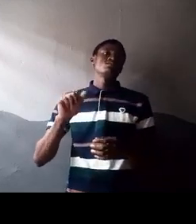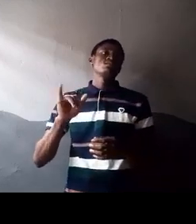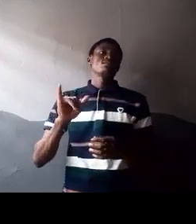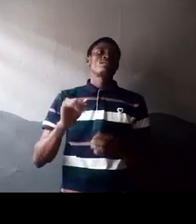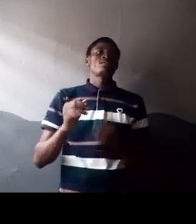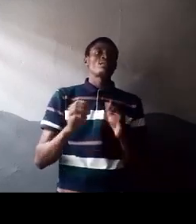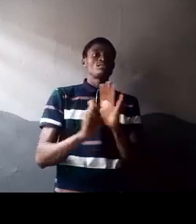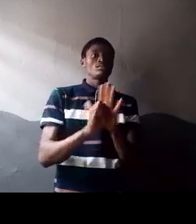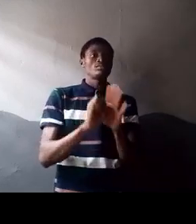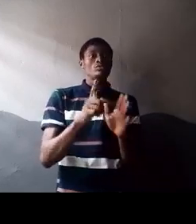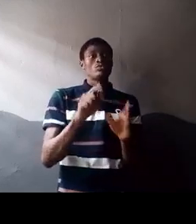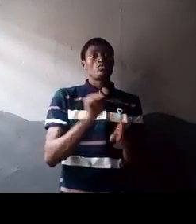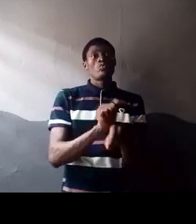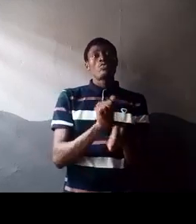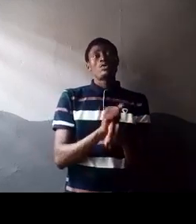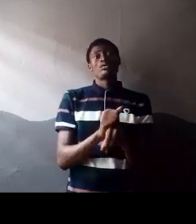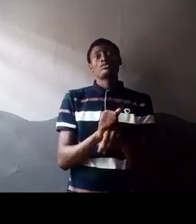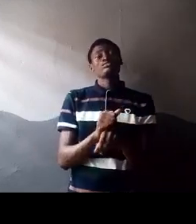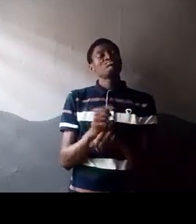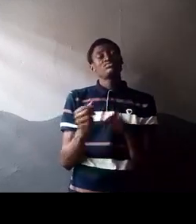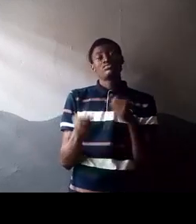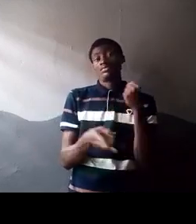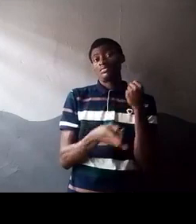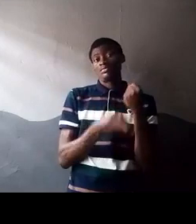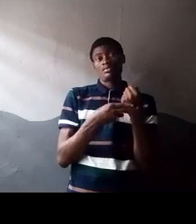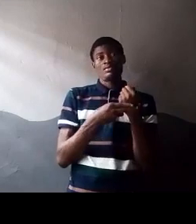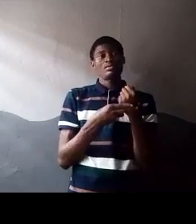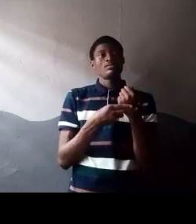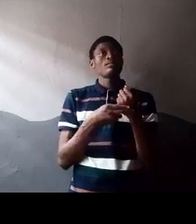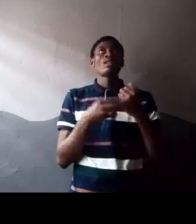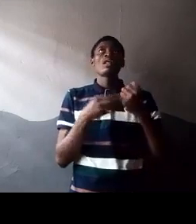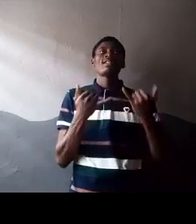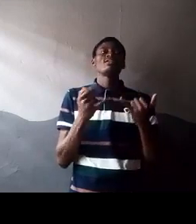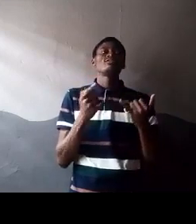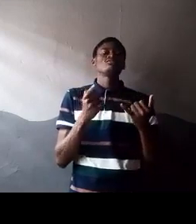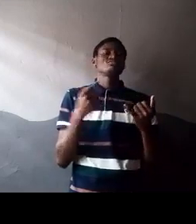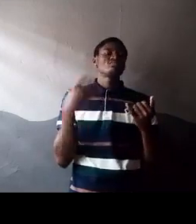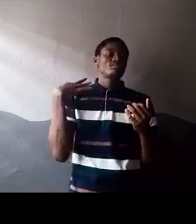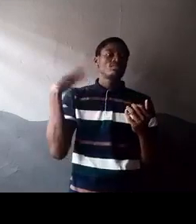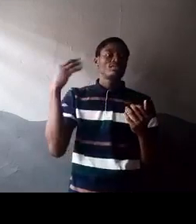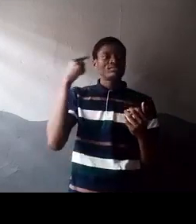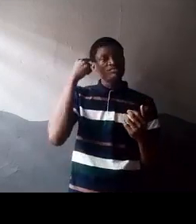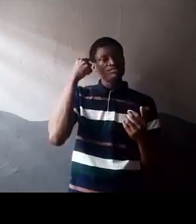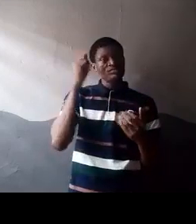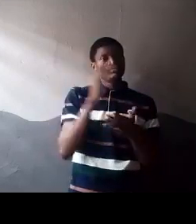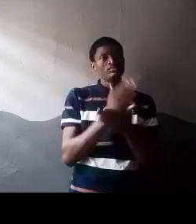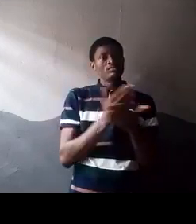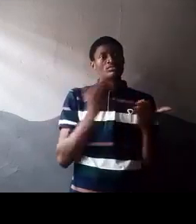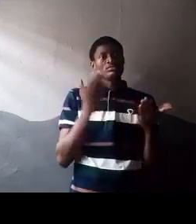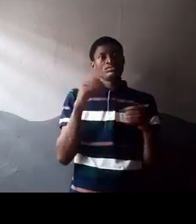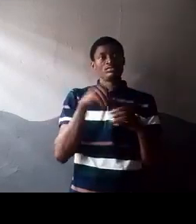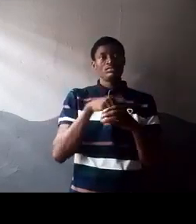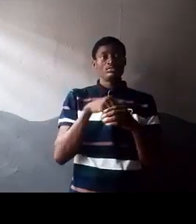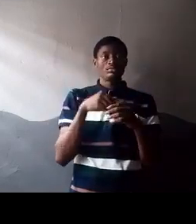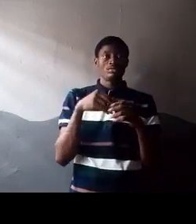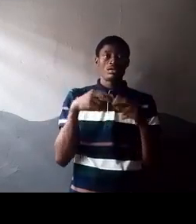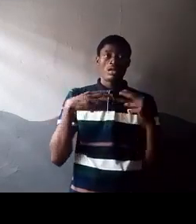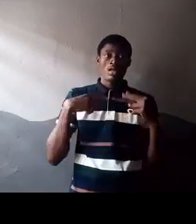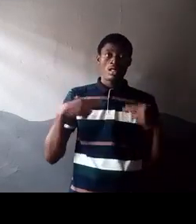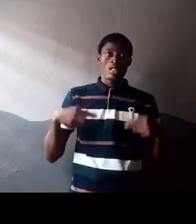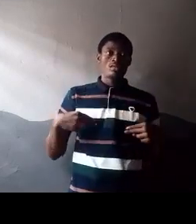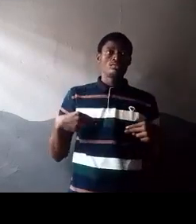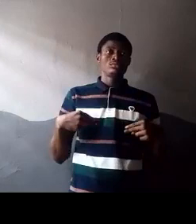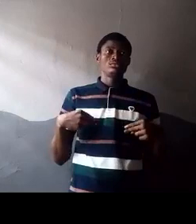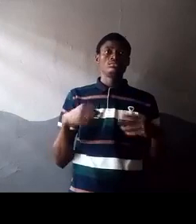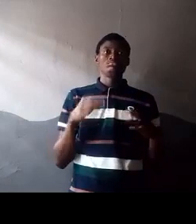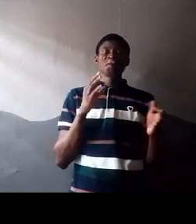you're applying for something in health, if there is no link, there is no need putting it